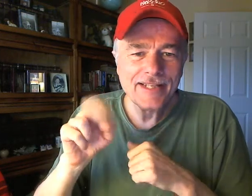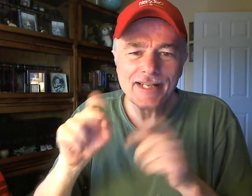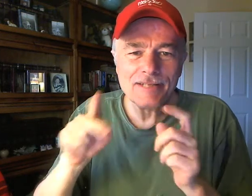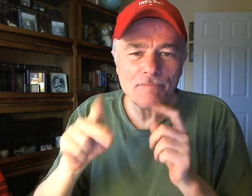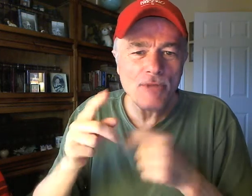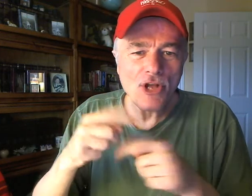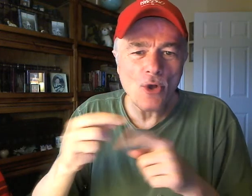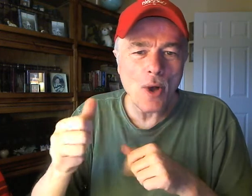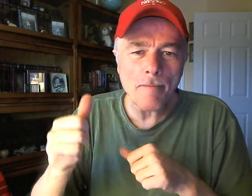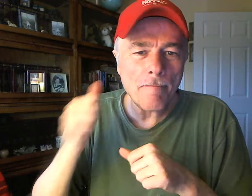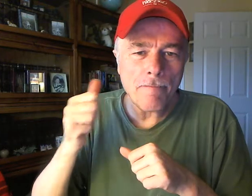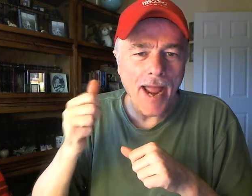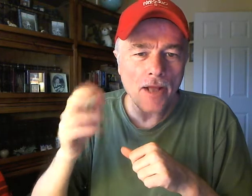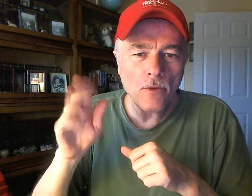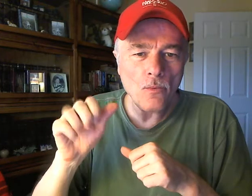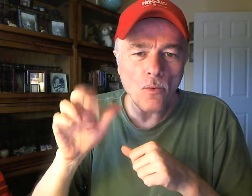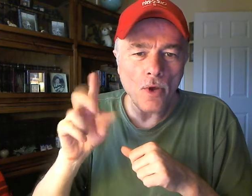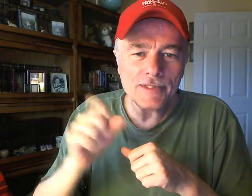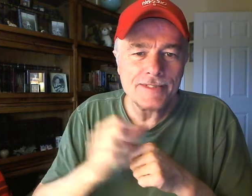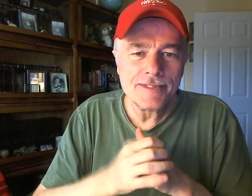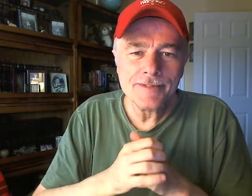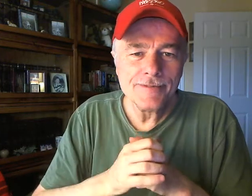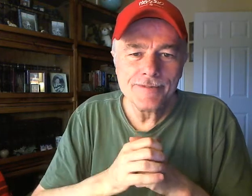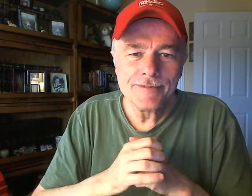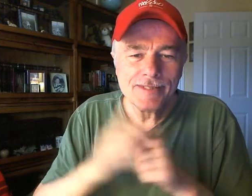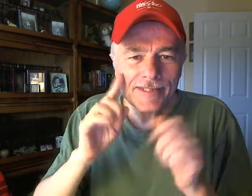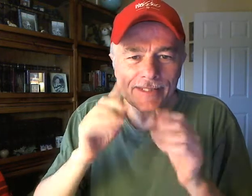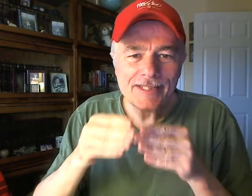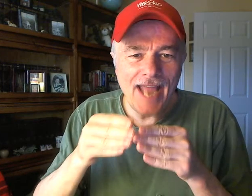This baby got backwards.